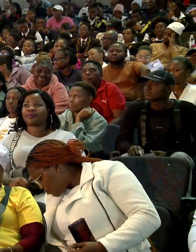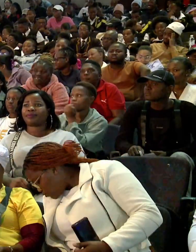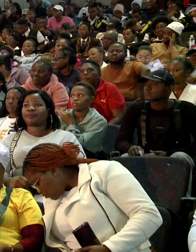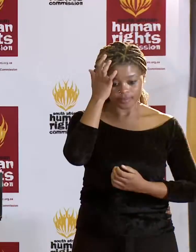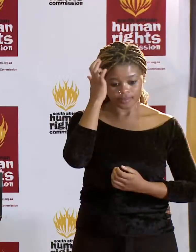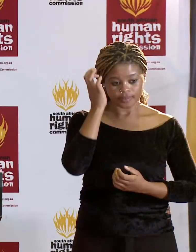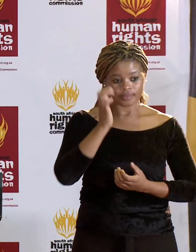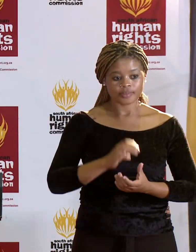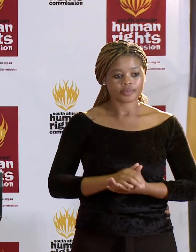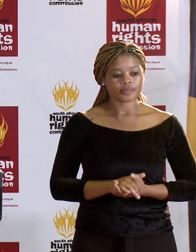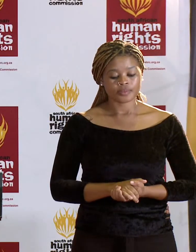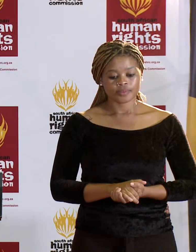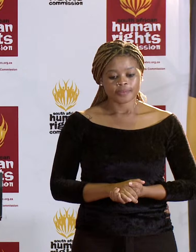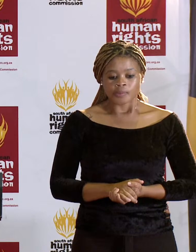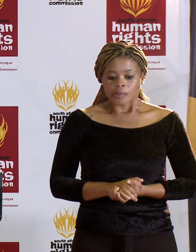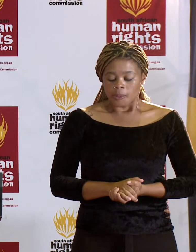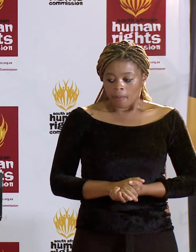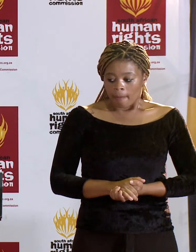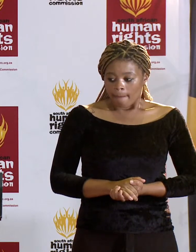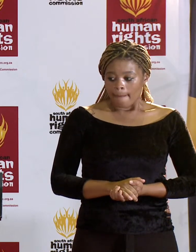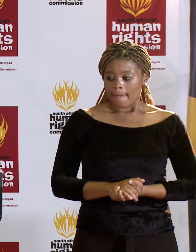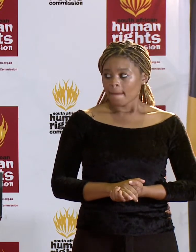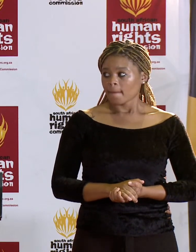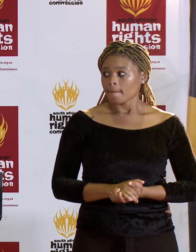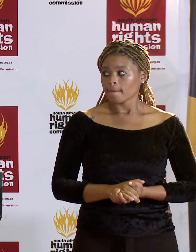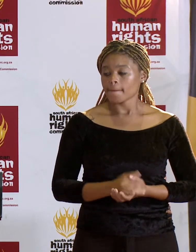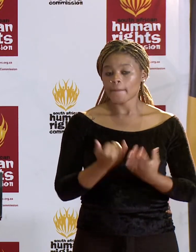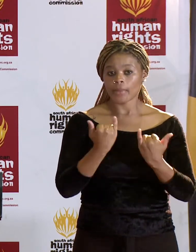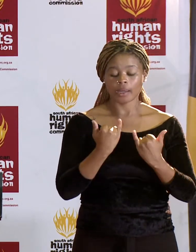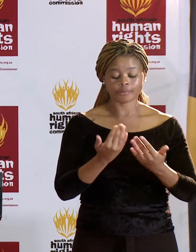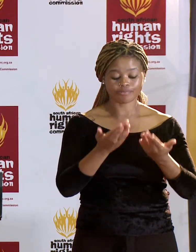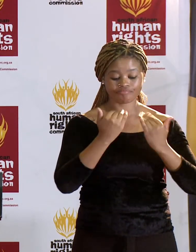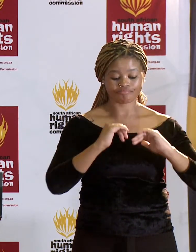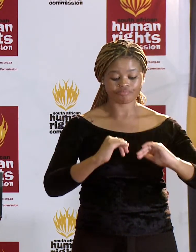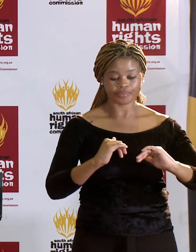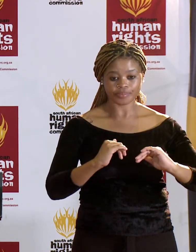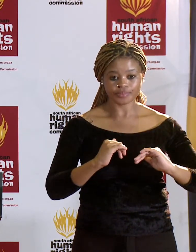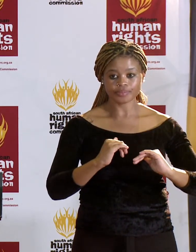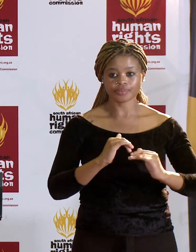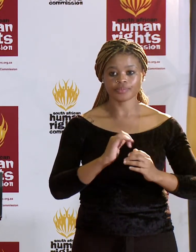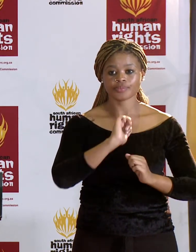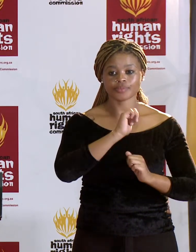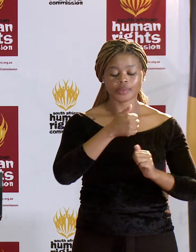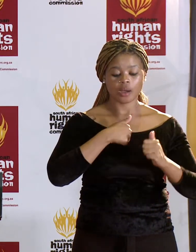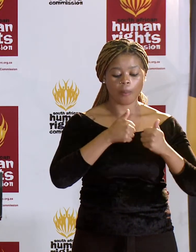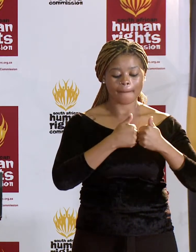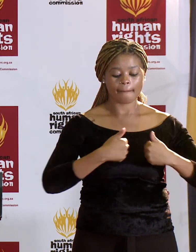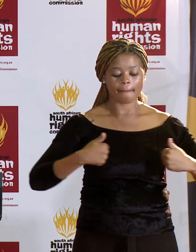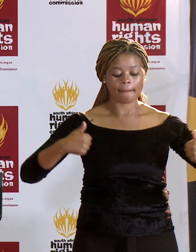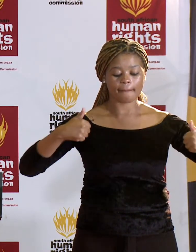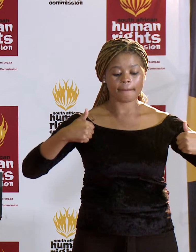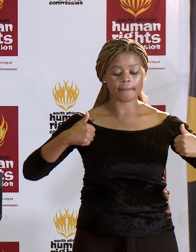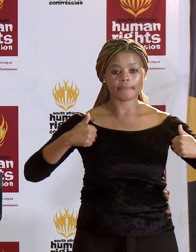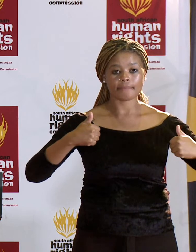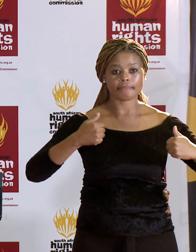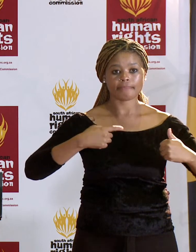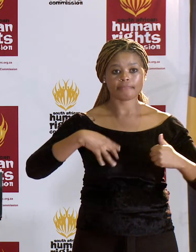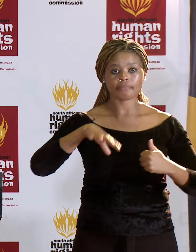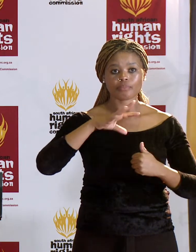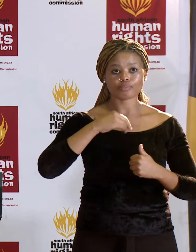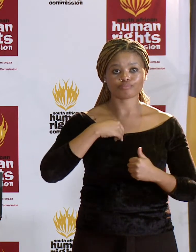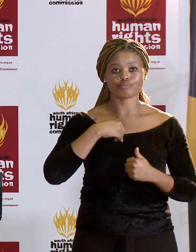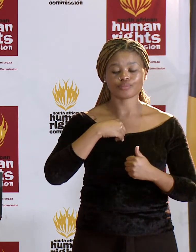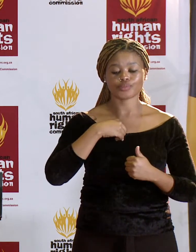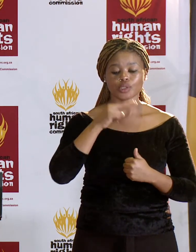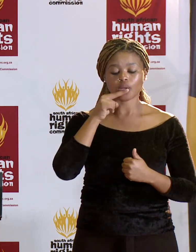All right, so we are now going to move over to our panel session, which we're all really looking